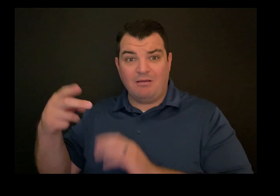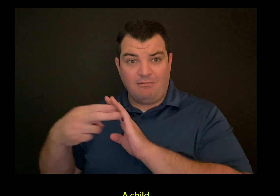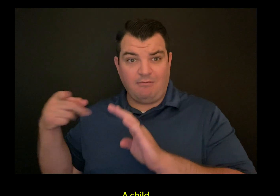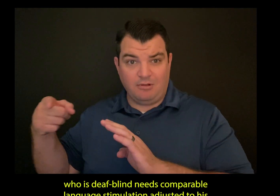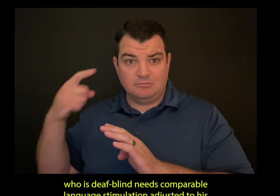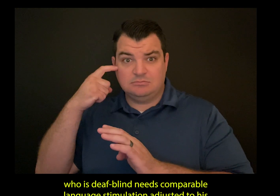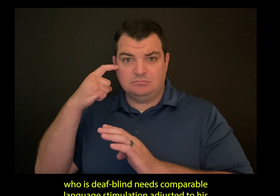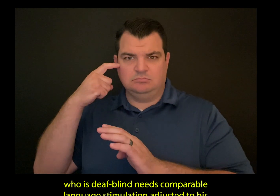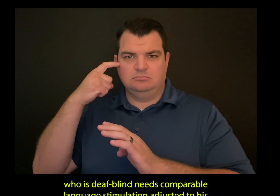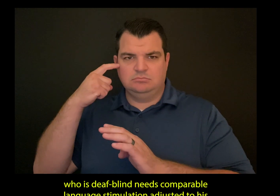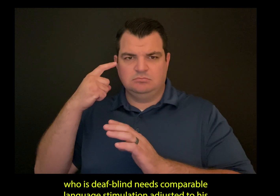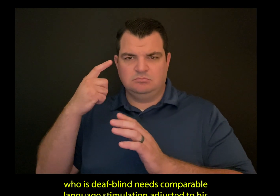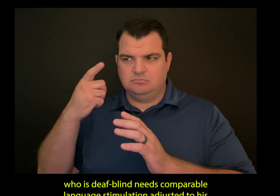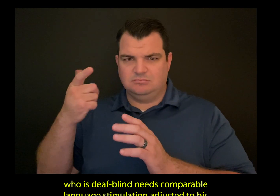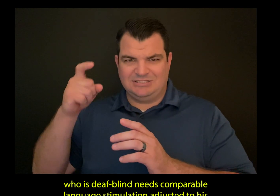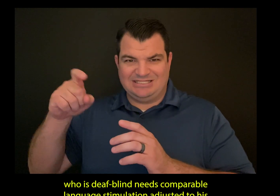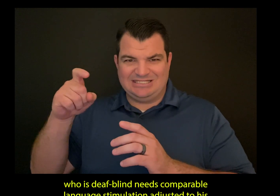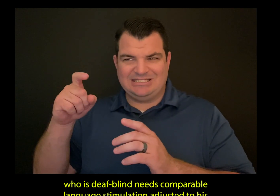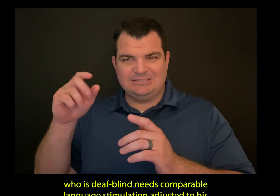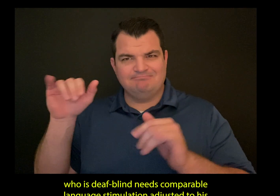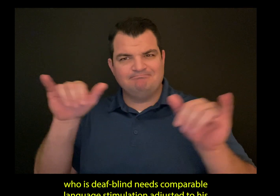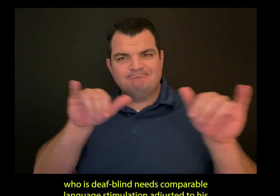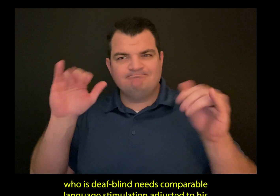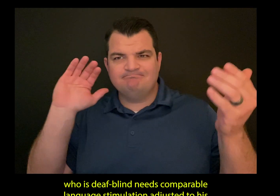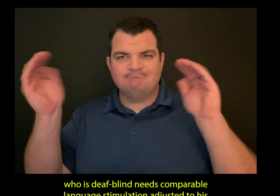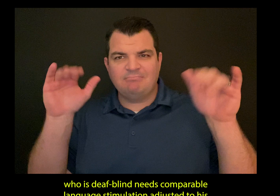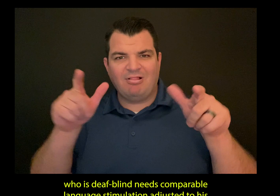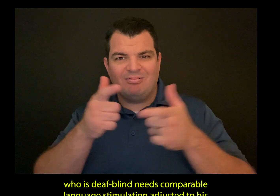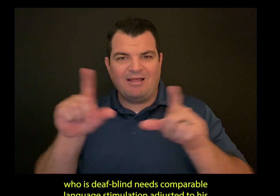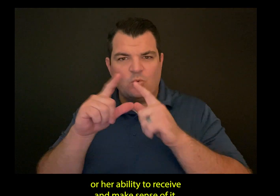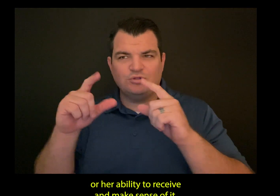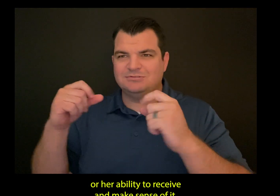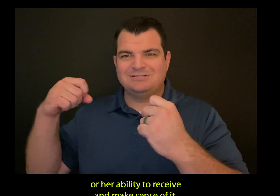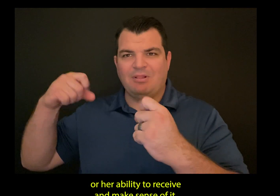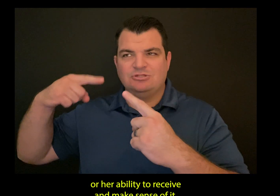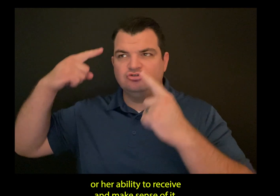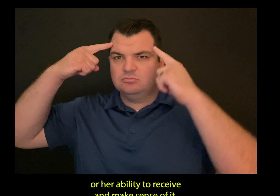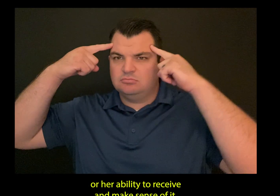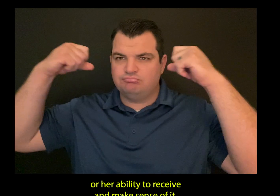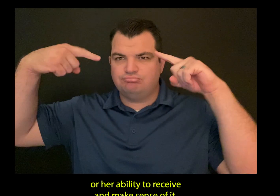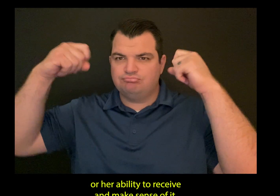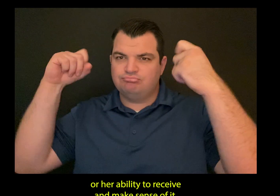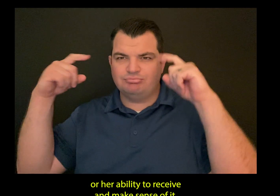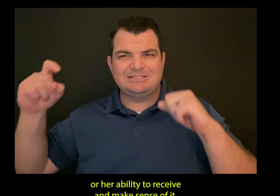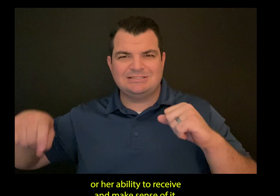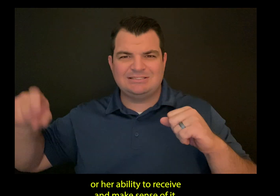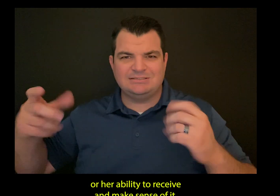A child who is deafblind needs comparable language stimulation, adjusted to his or her ability to receive and make sense of it.